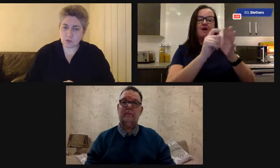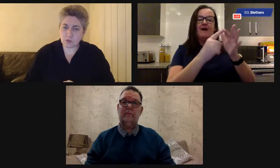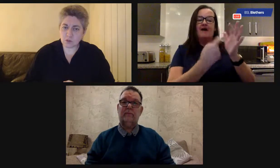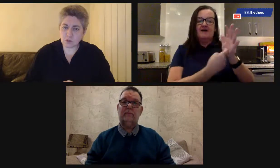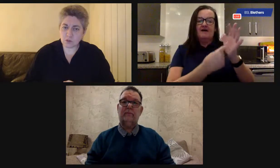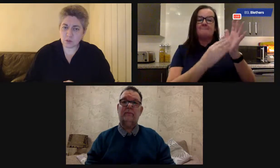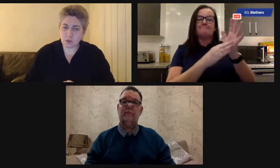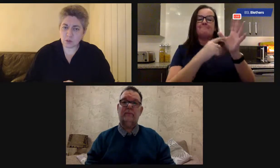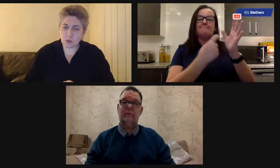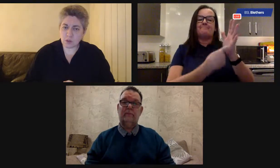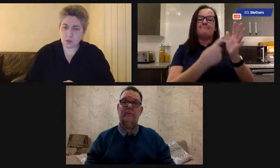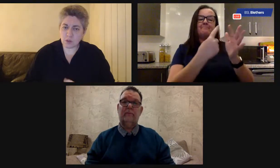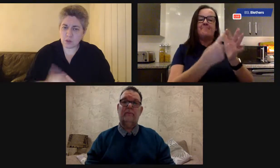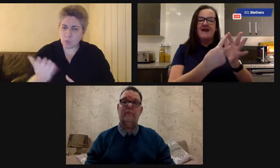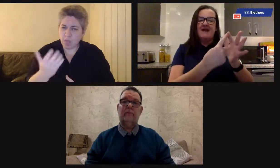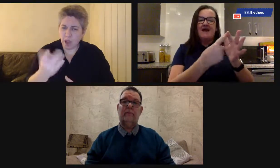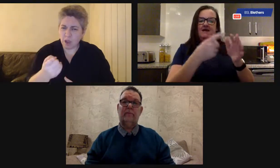going to